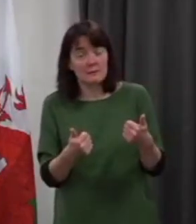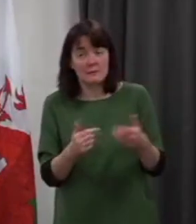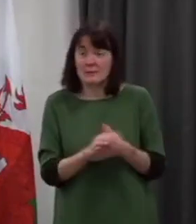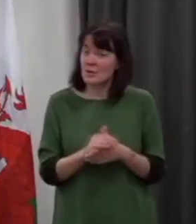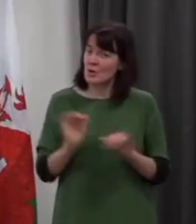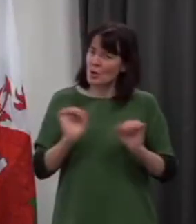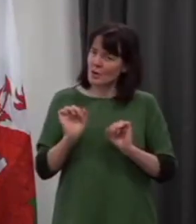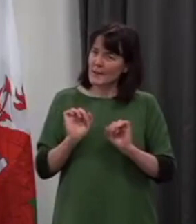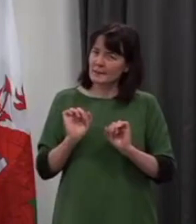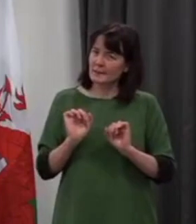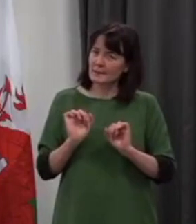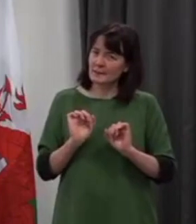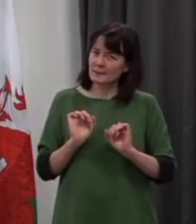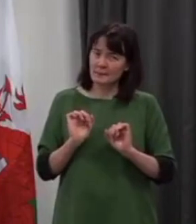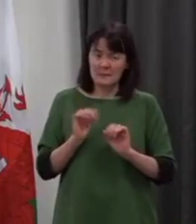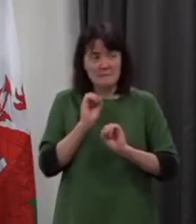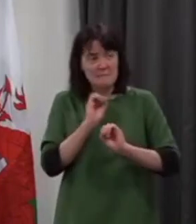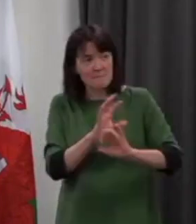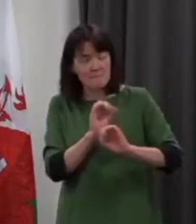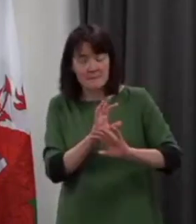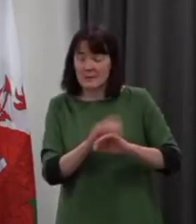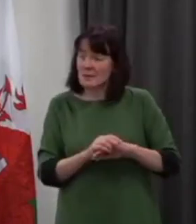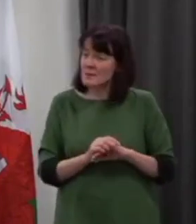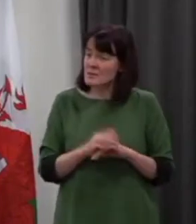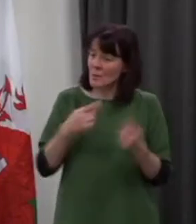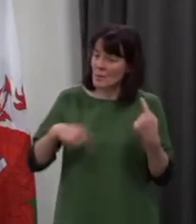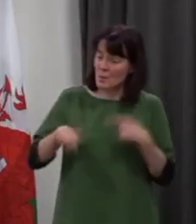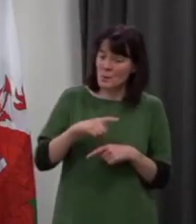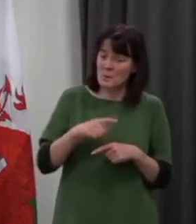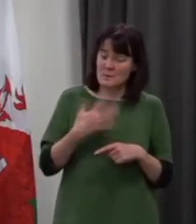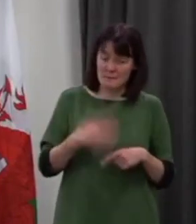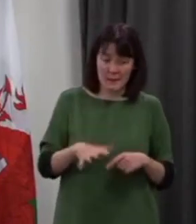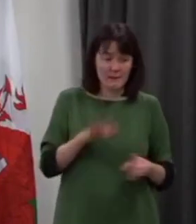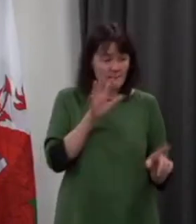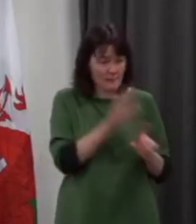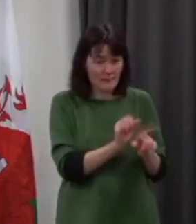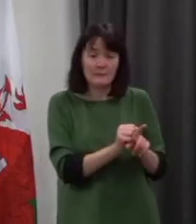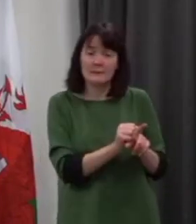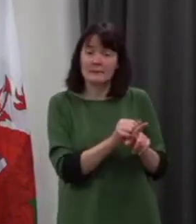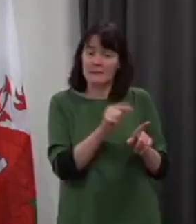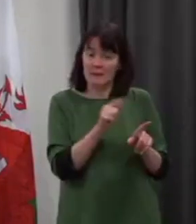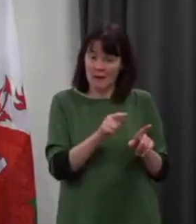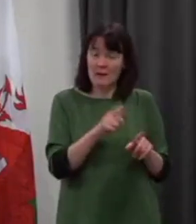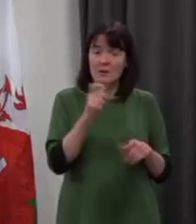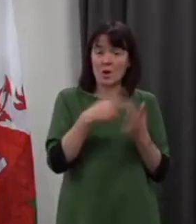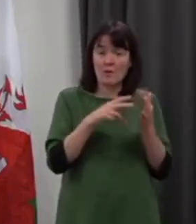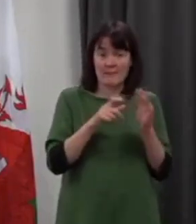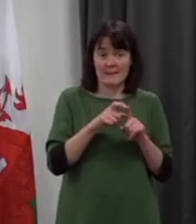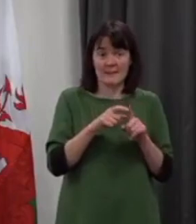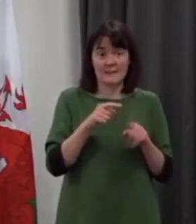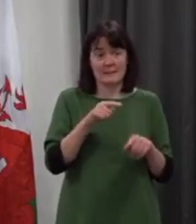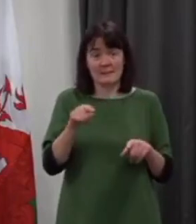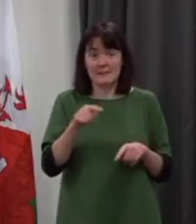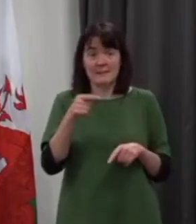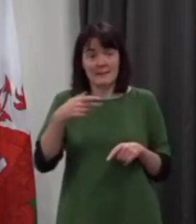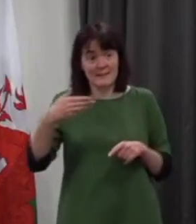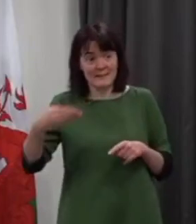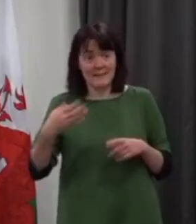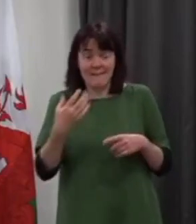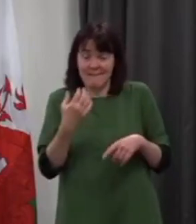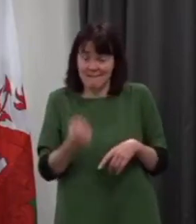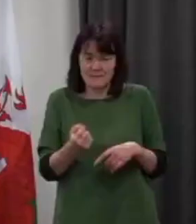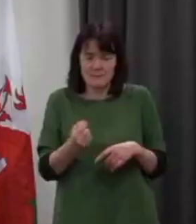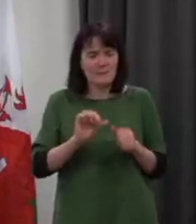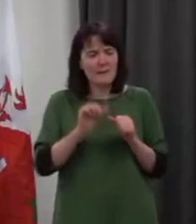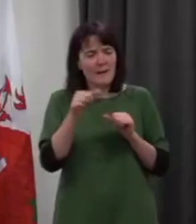who have tested positive yet recovered from COVID-19? Well, we'll know lots more when we have the antibody testing, those people that have recovered. But